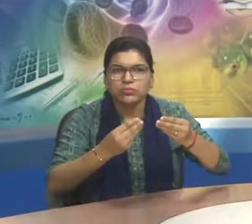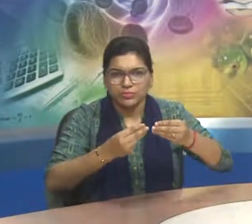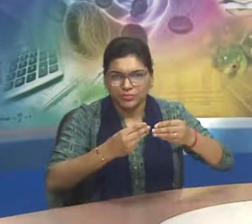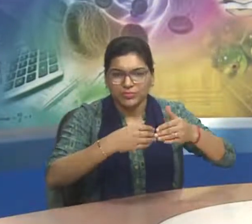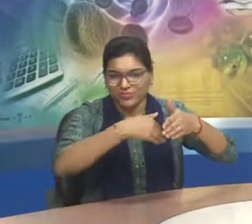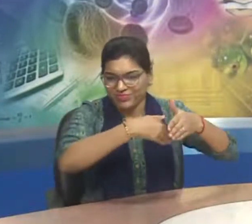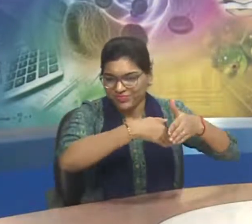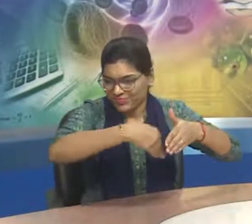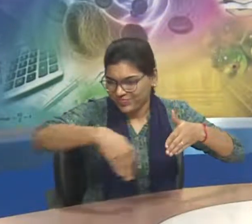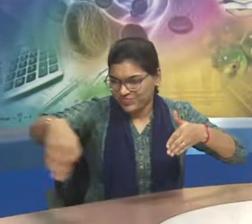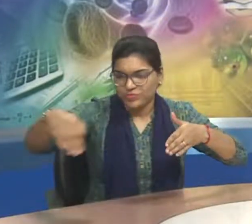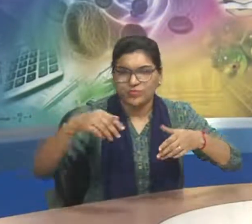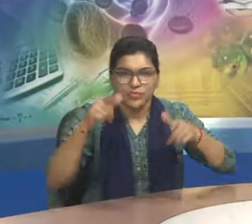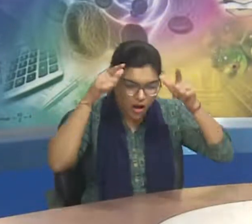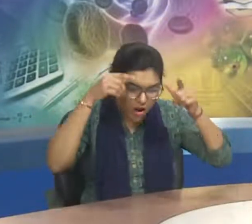different domestic animals,